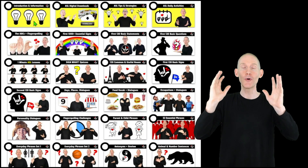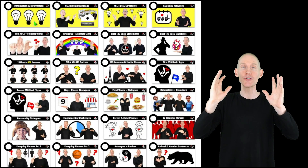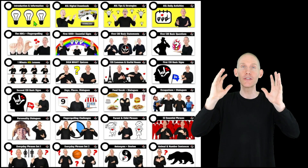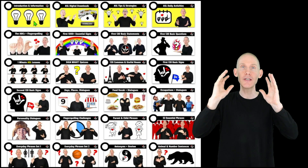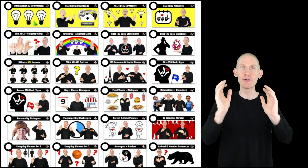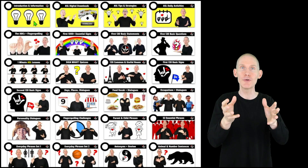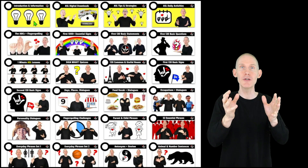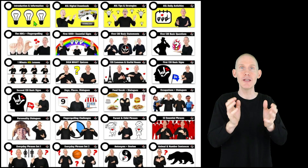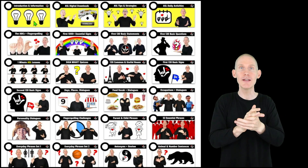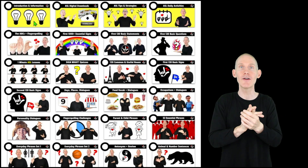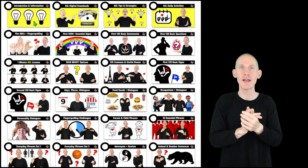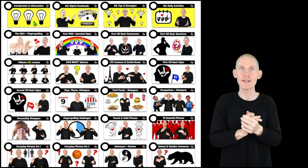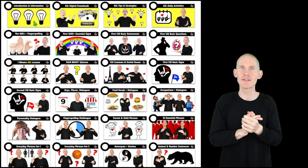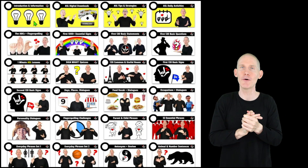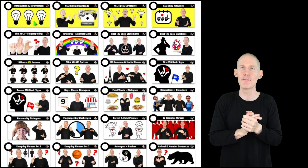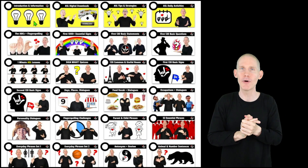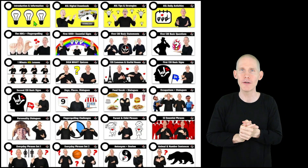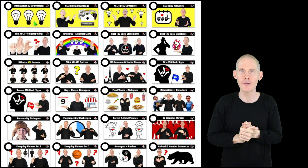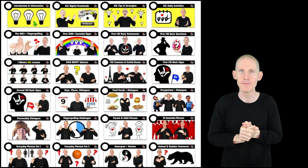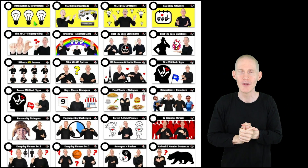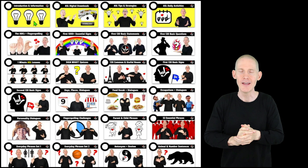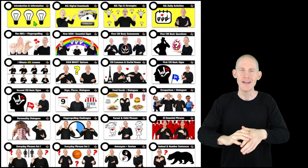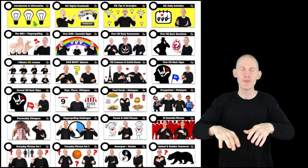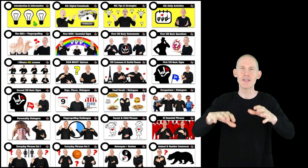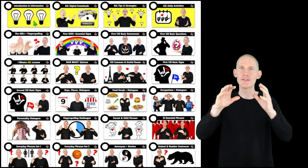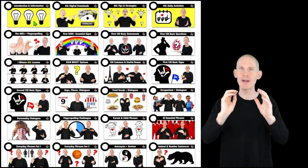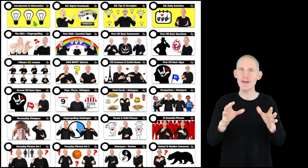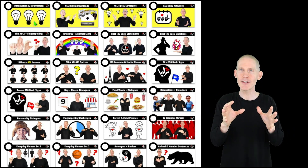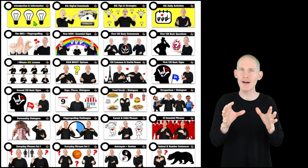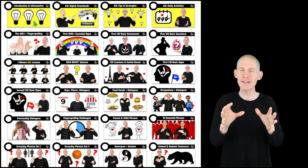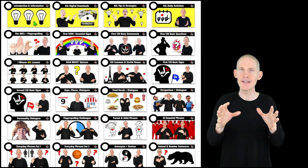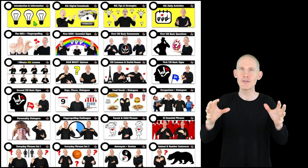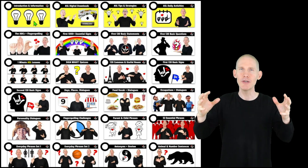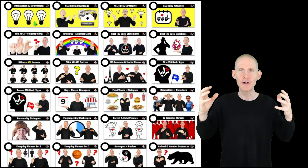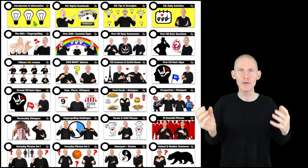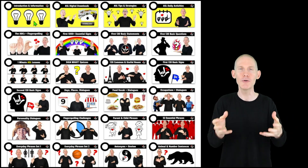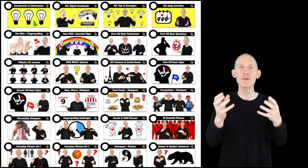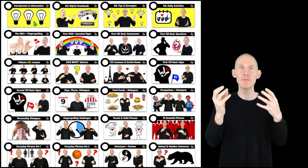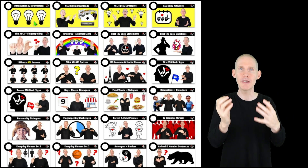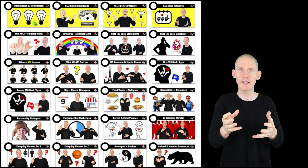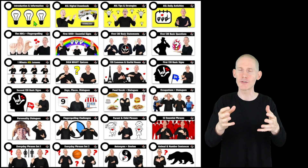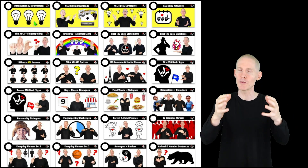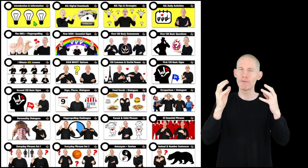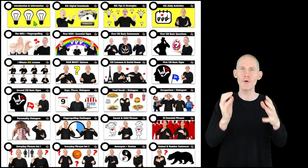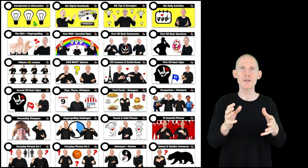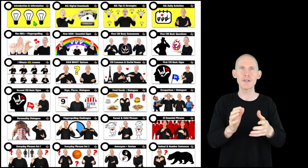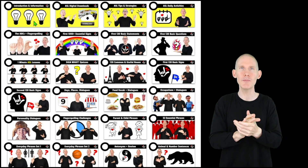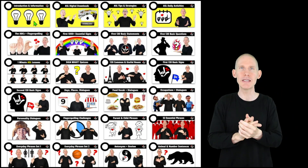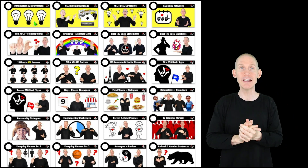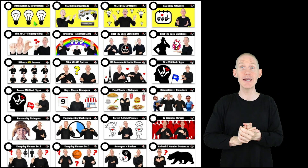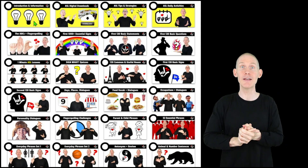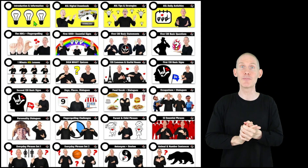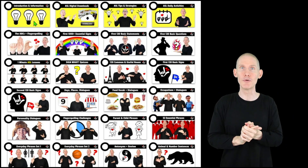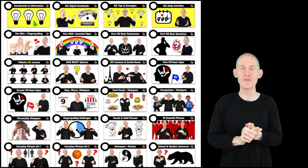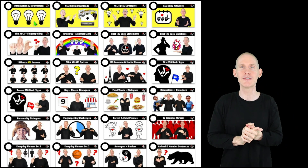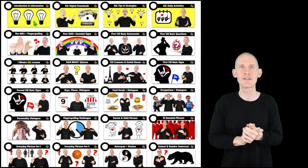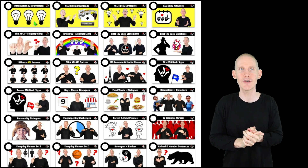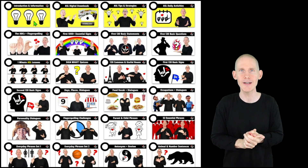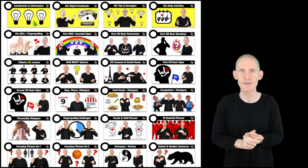courses included in our ASL bundle. We design our content to include beginners. We focus on beginning and improving signers.